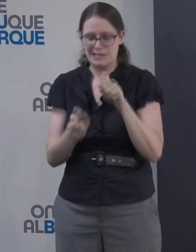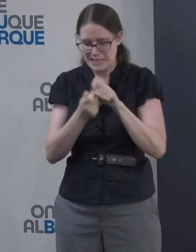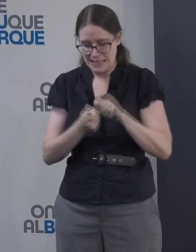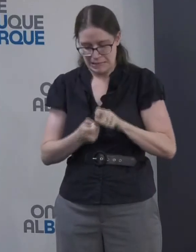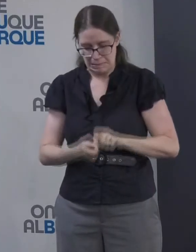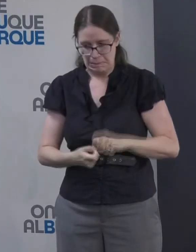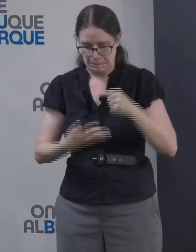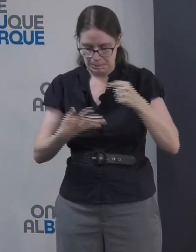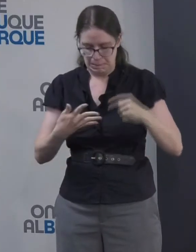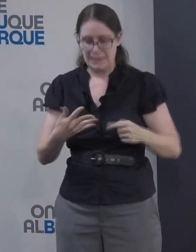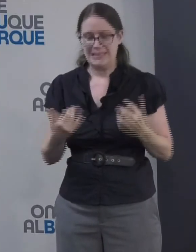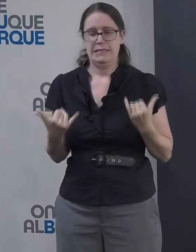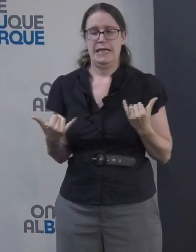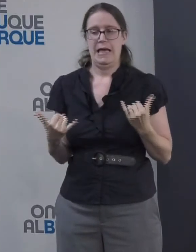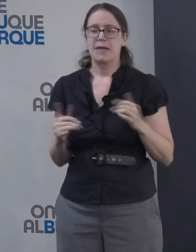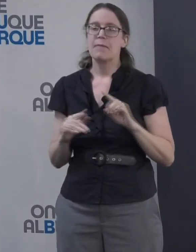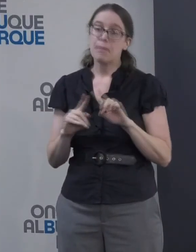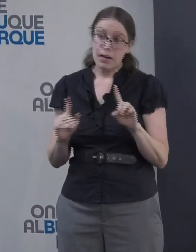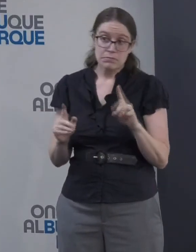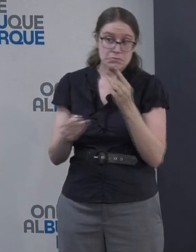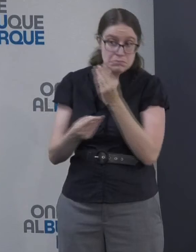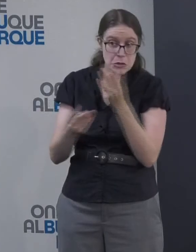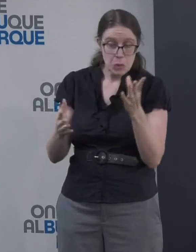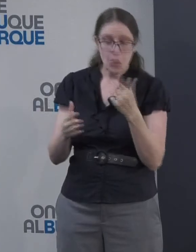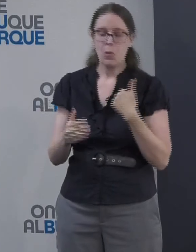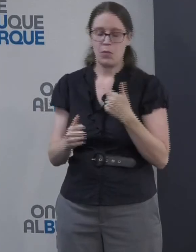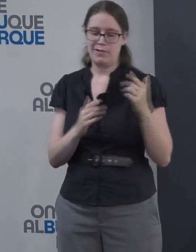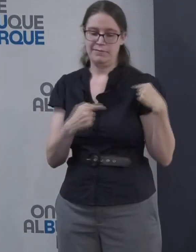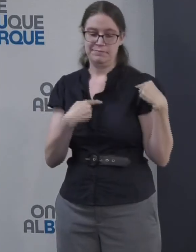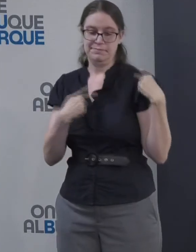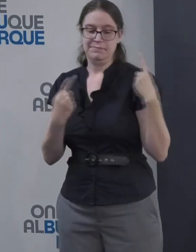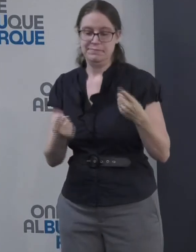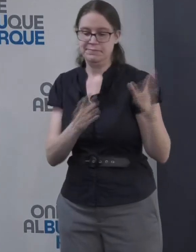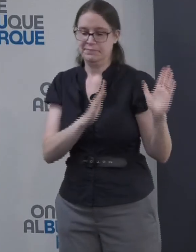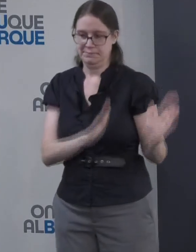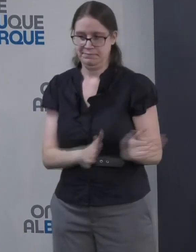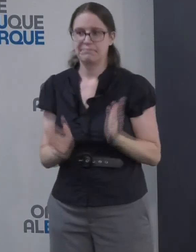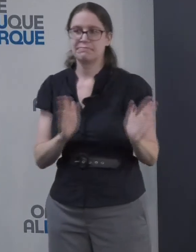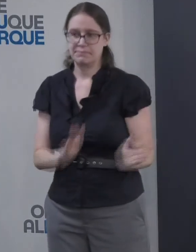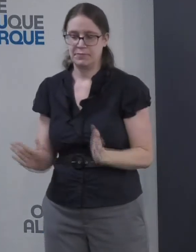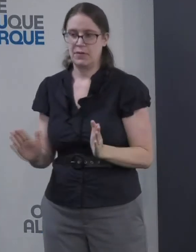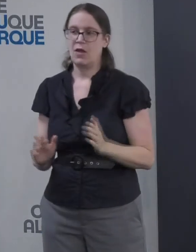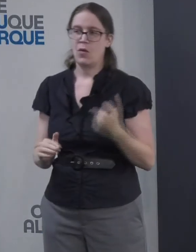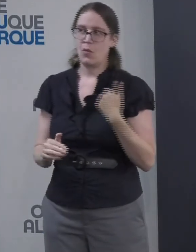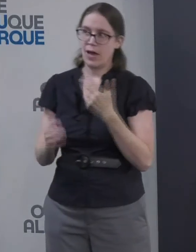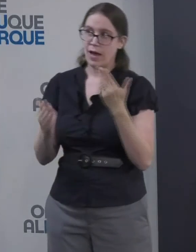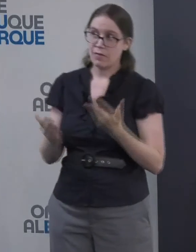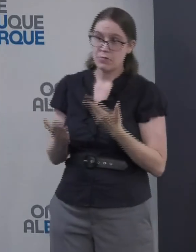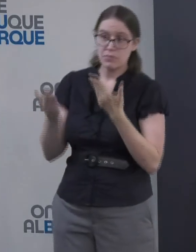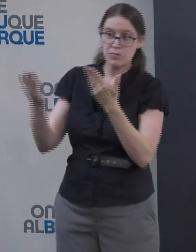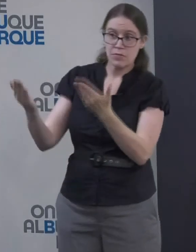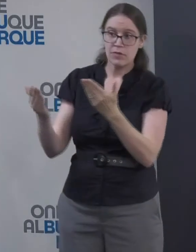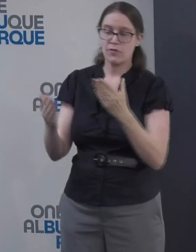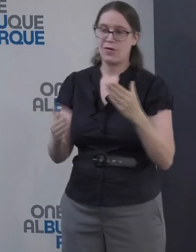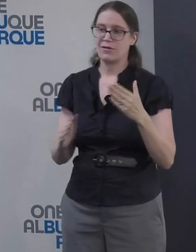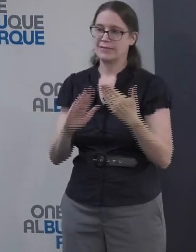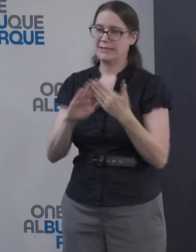everything today, but I do want to let you know that we do have a bill that's coming before